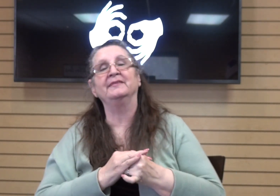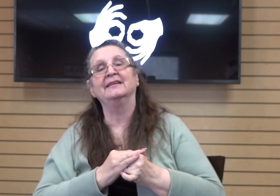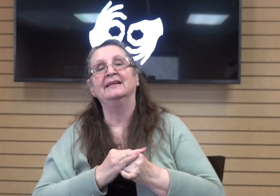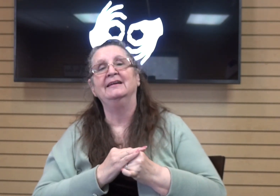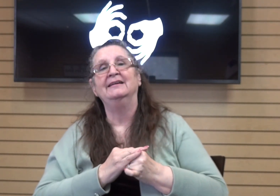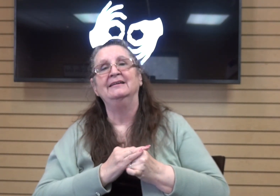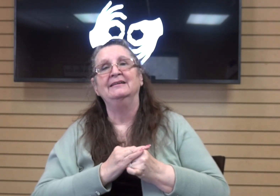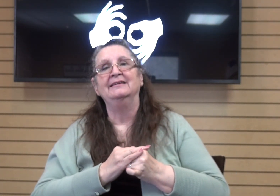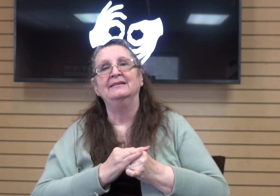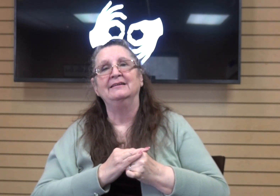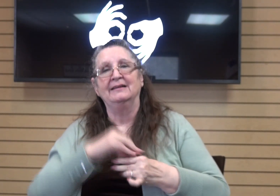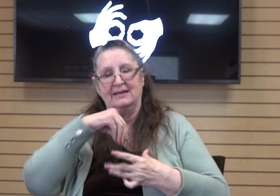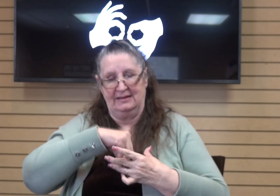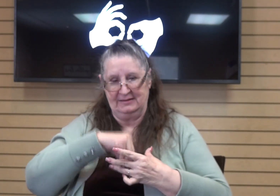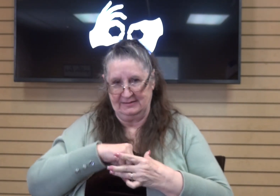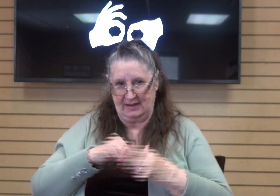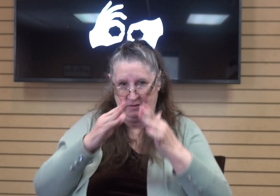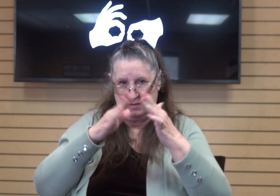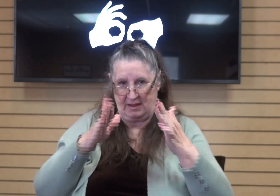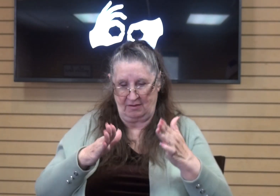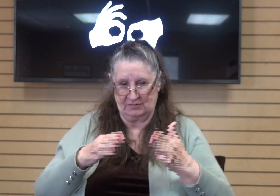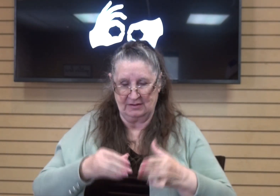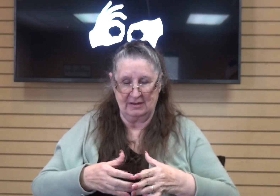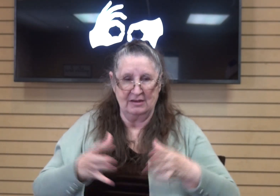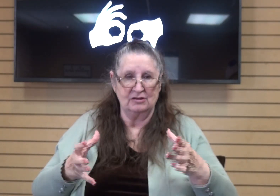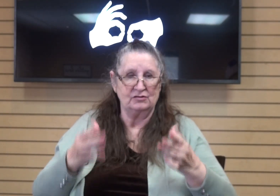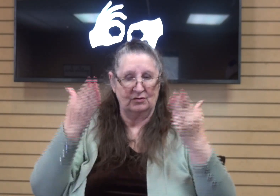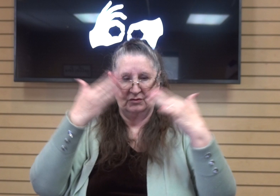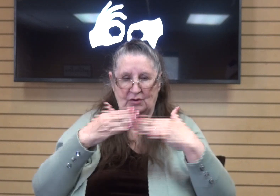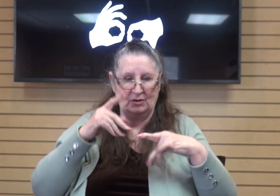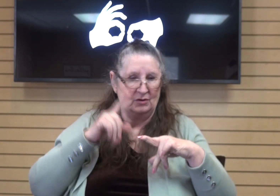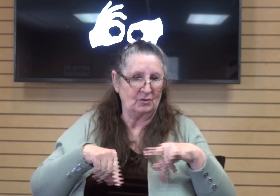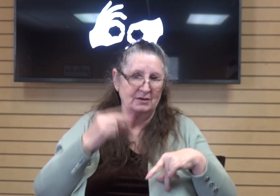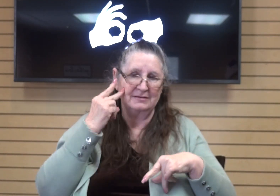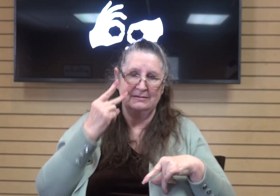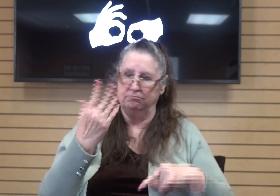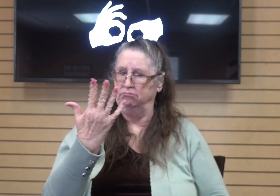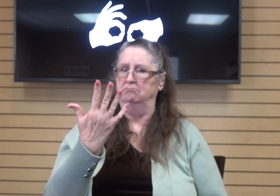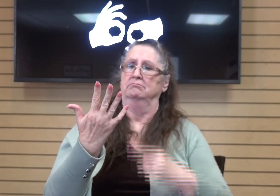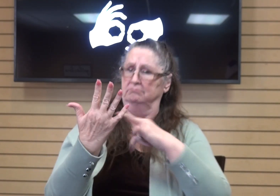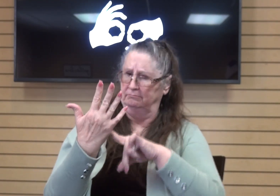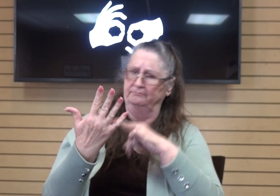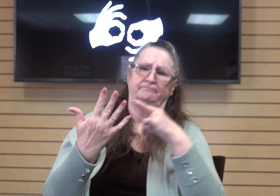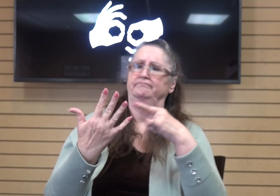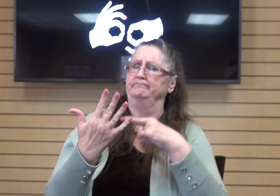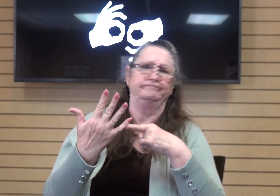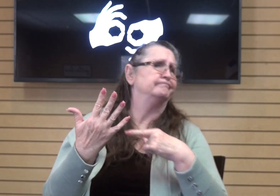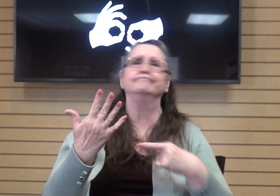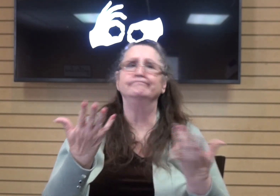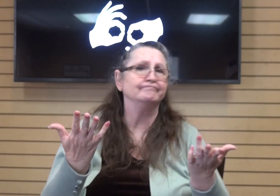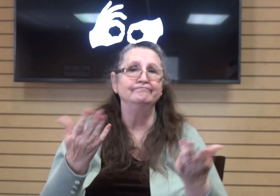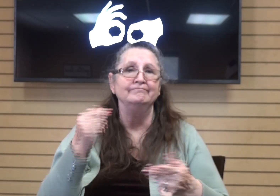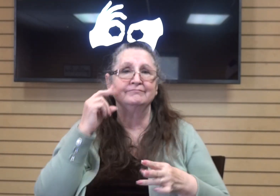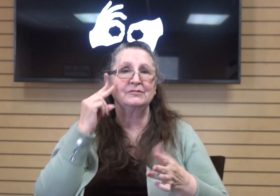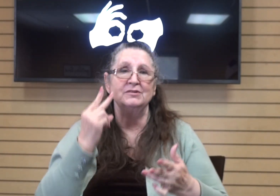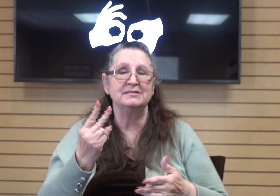And in my house, it was so dark that you couldn't even see your own hand in front of your face. It was just pitch